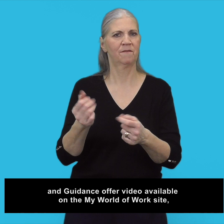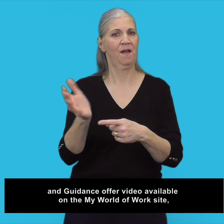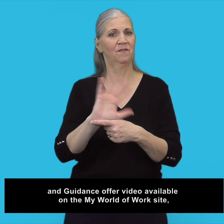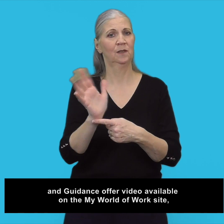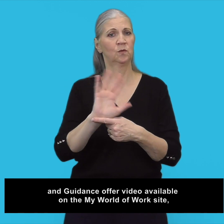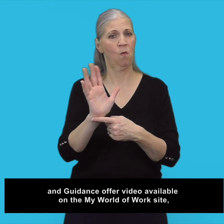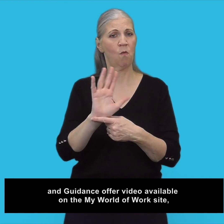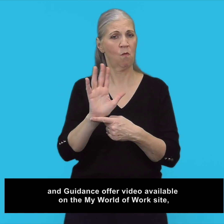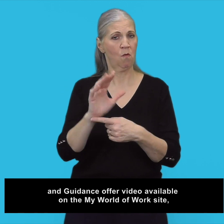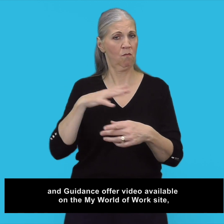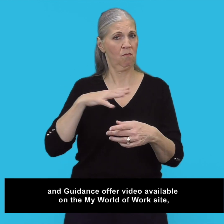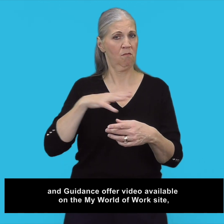My World of Work site,